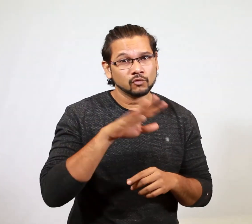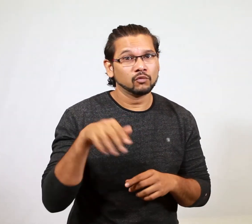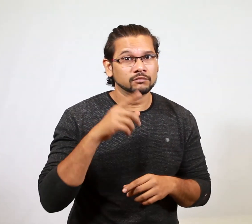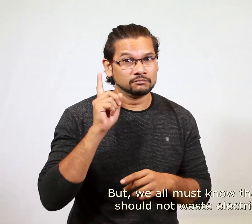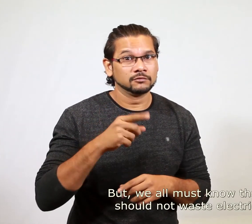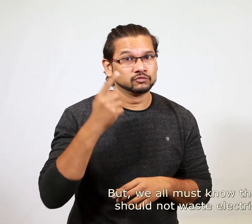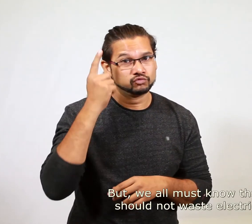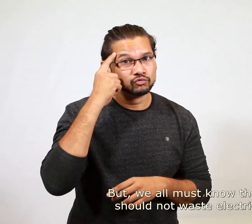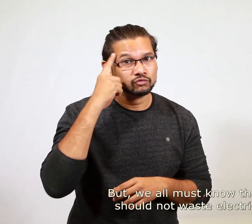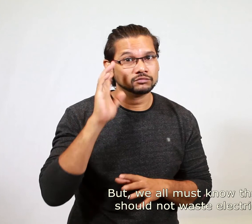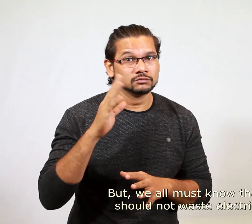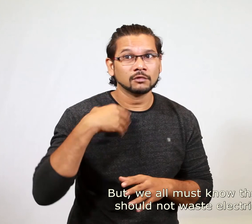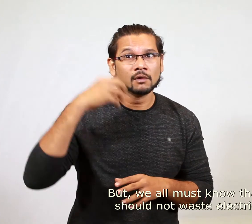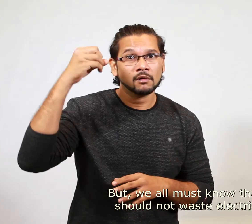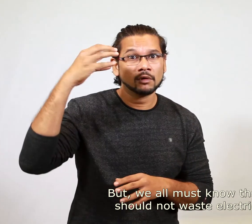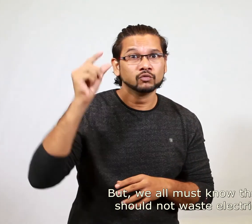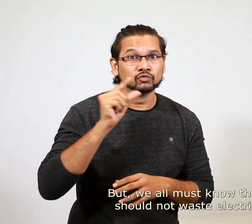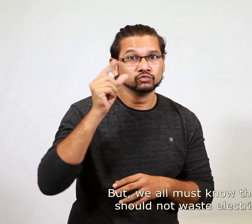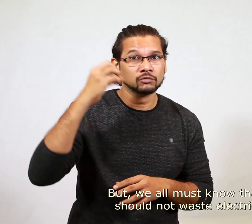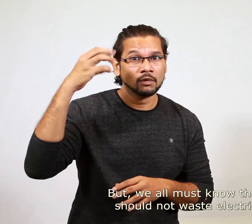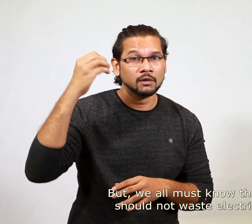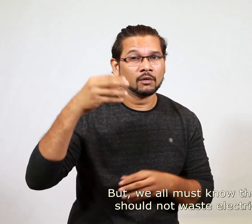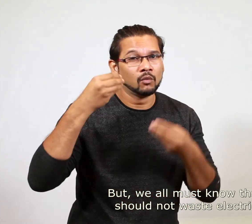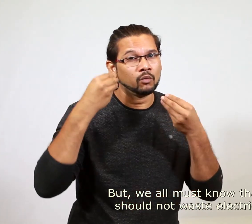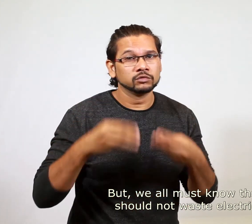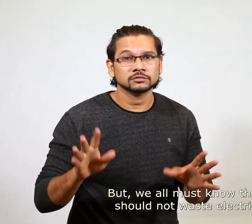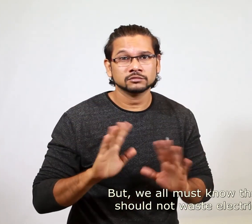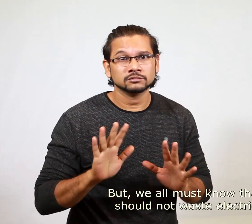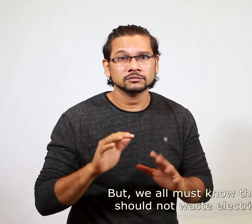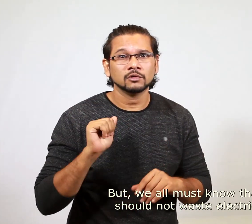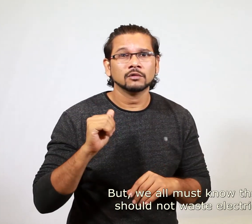But we all must know that we should not waste electricity